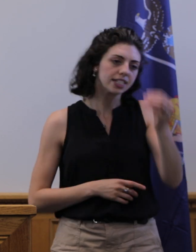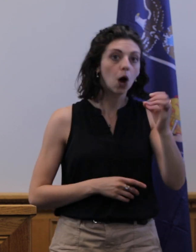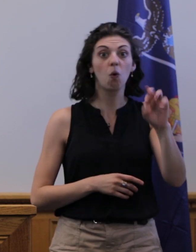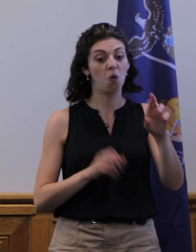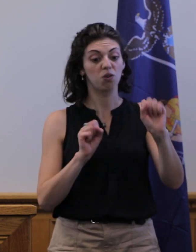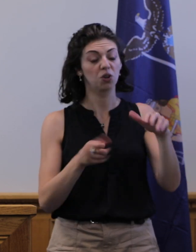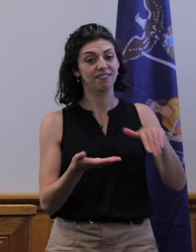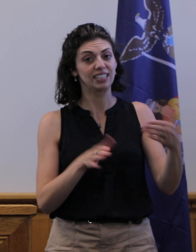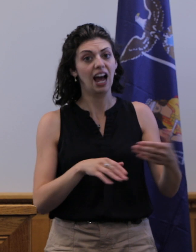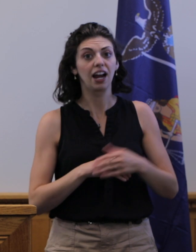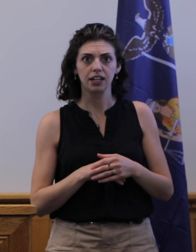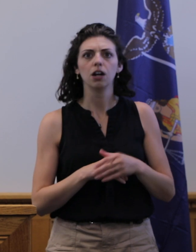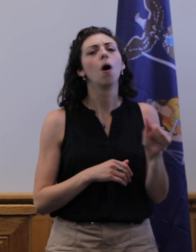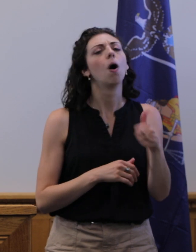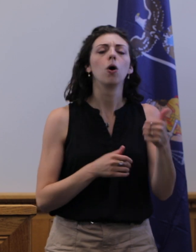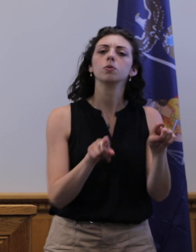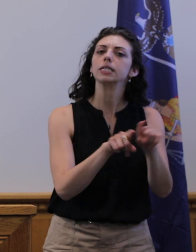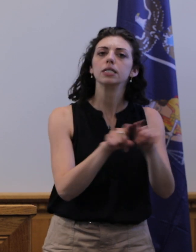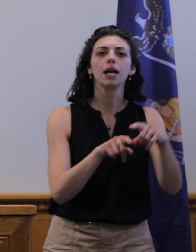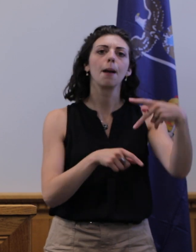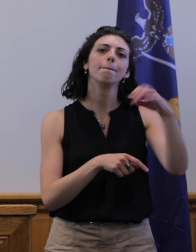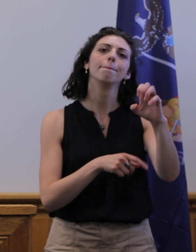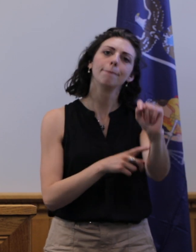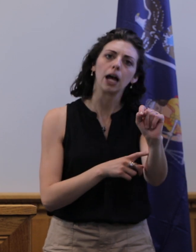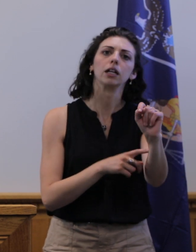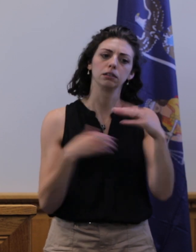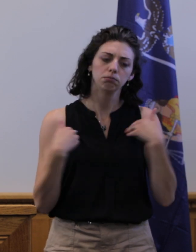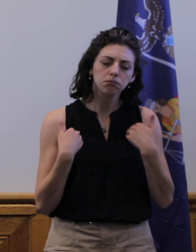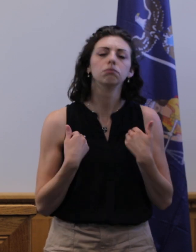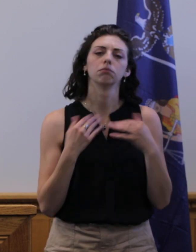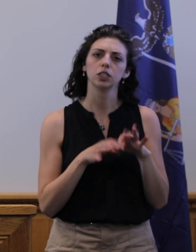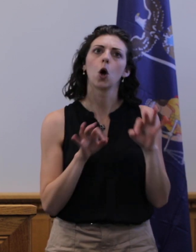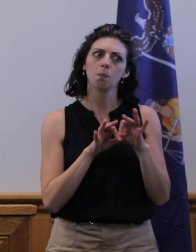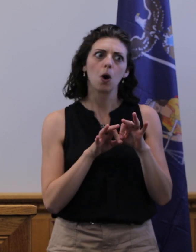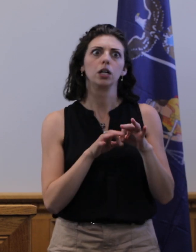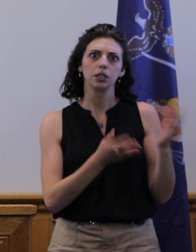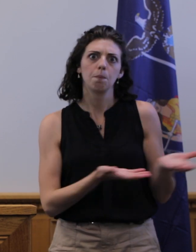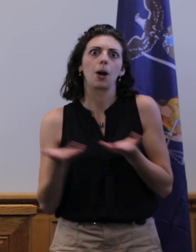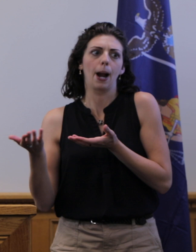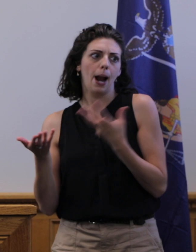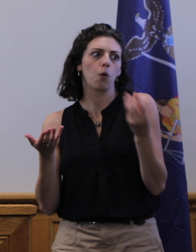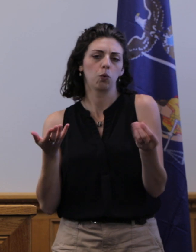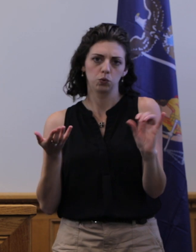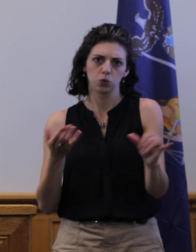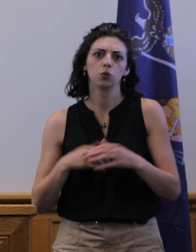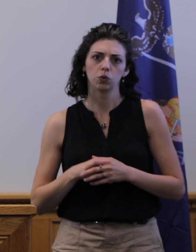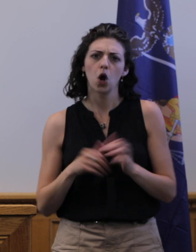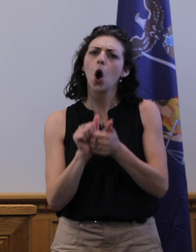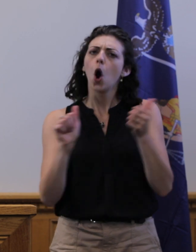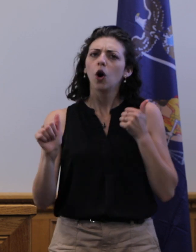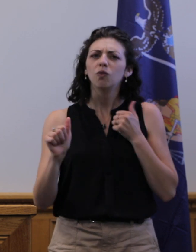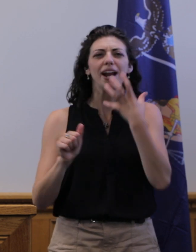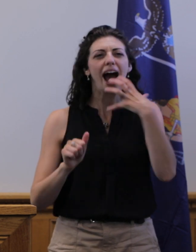and should not be left in cars. Avoid hot and heavy meals. They add heat to your body.